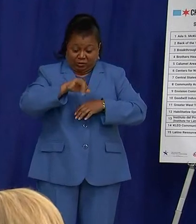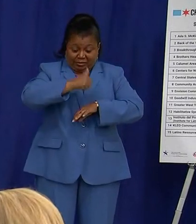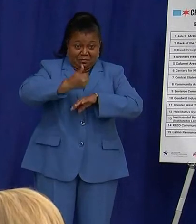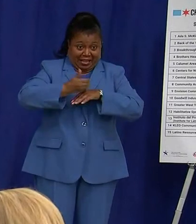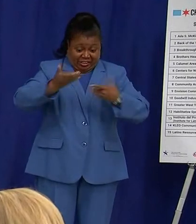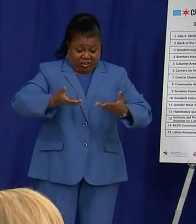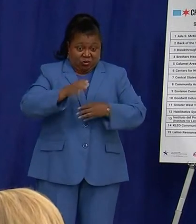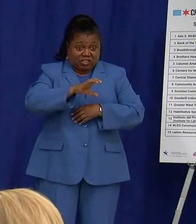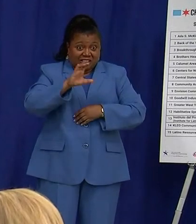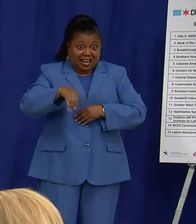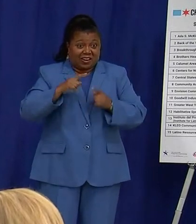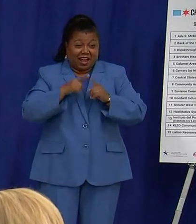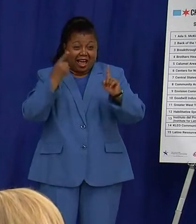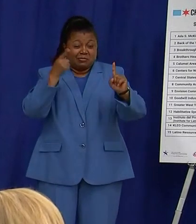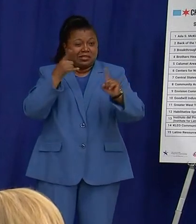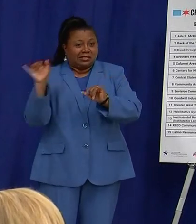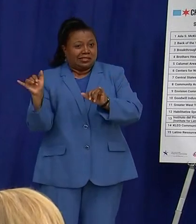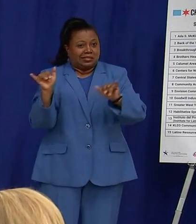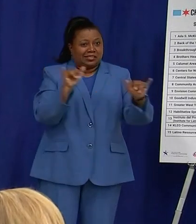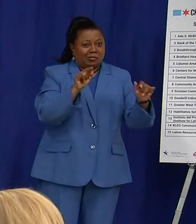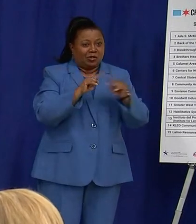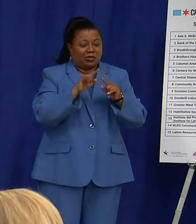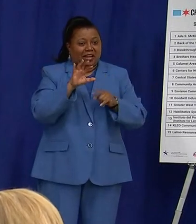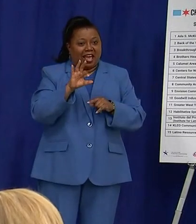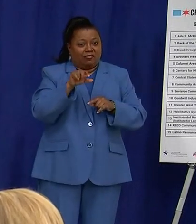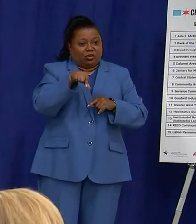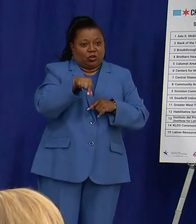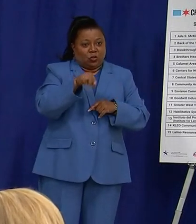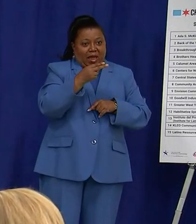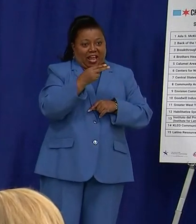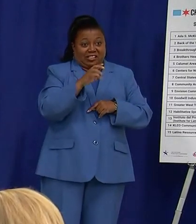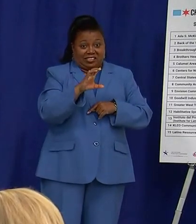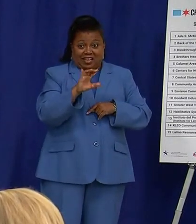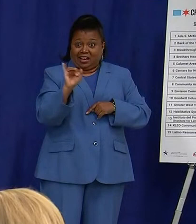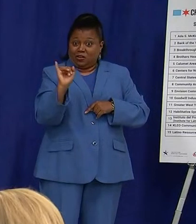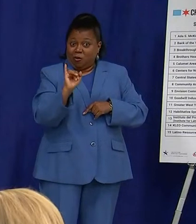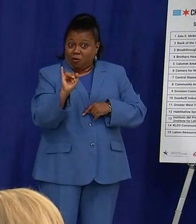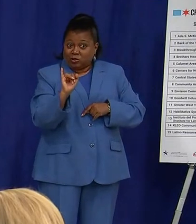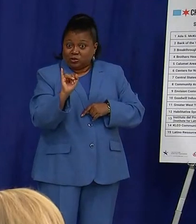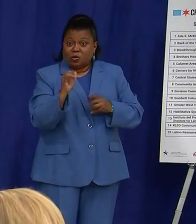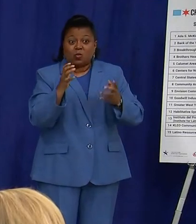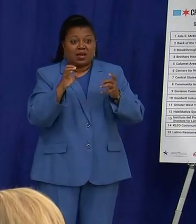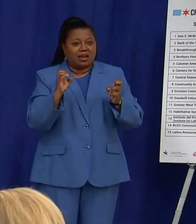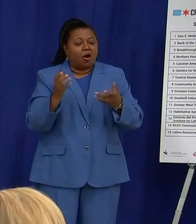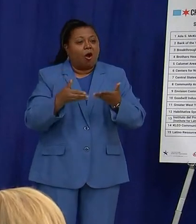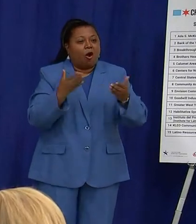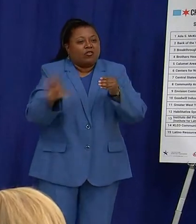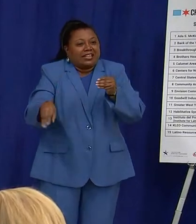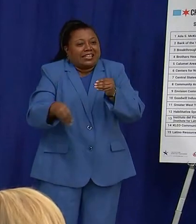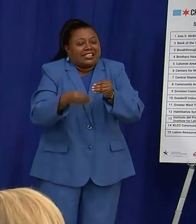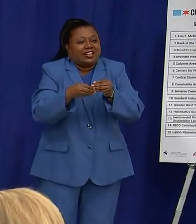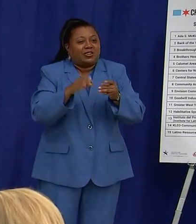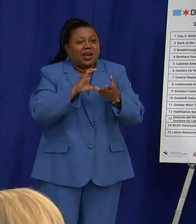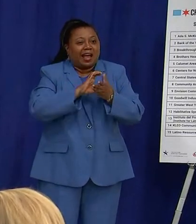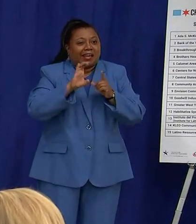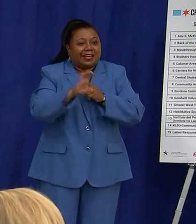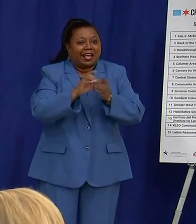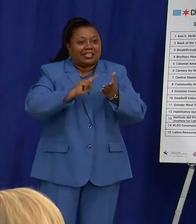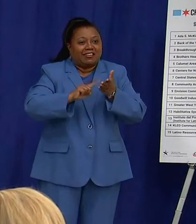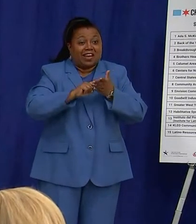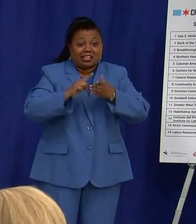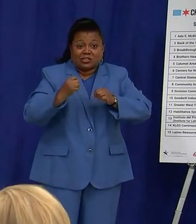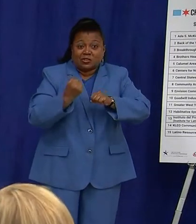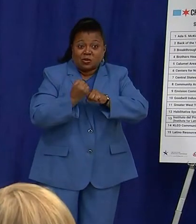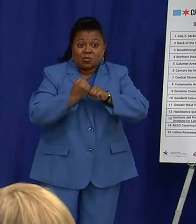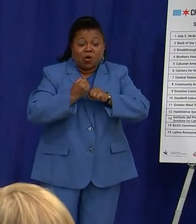in Chicago that have missions very similar to the FQHCs. And finally, We offered additional case investigation